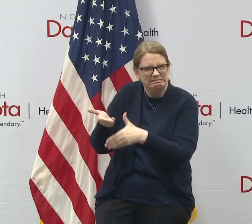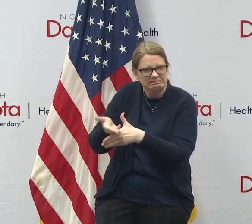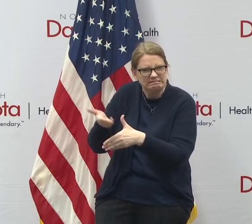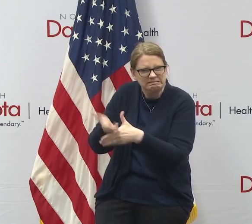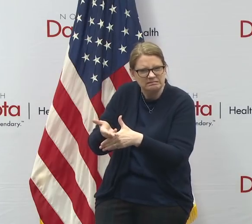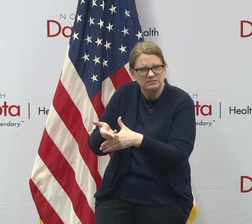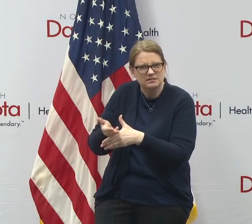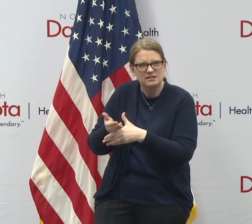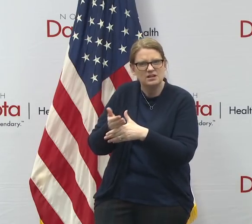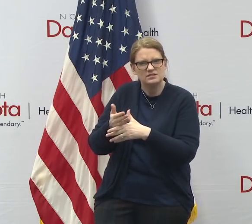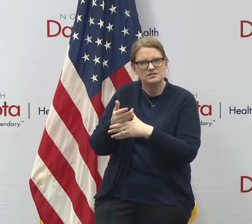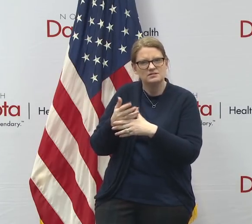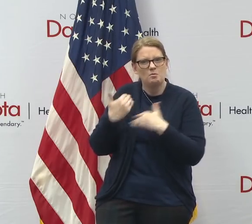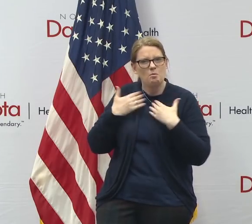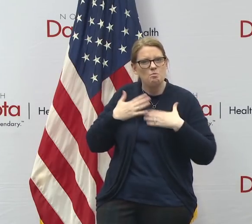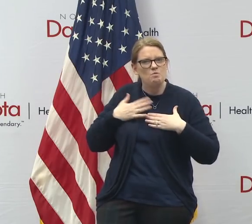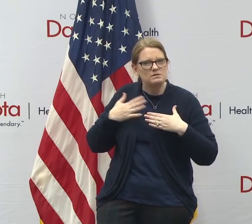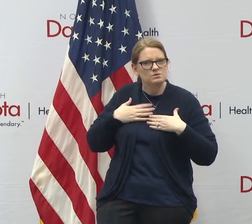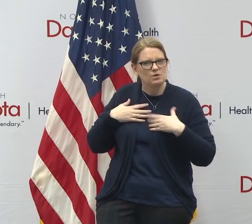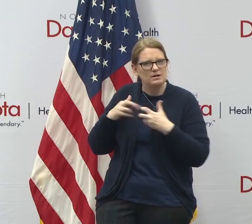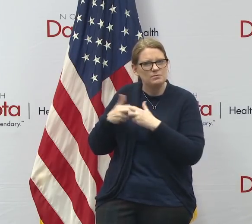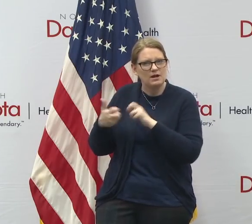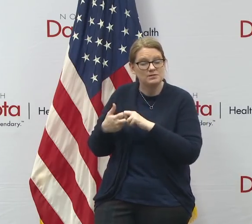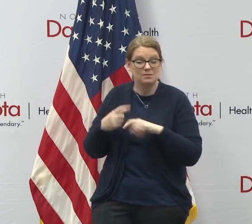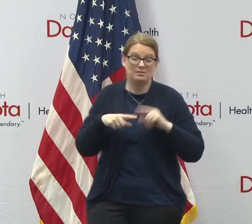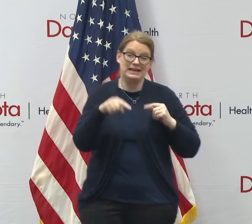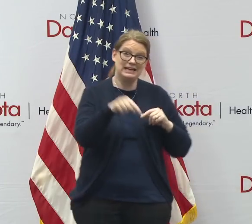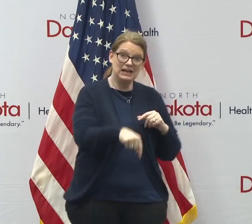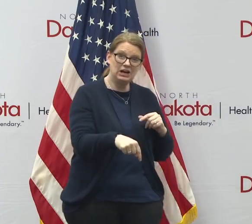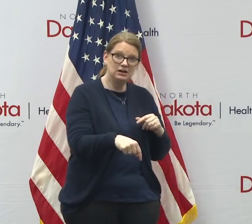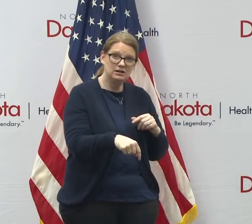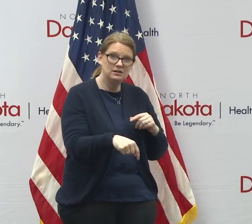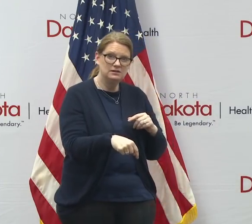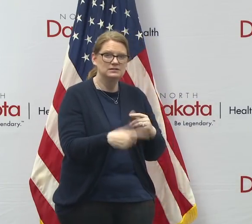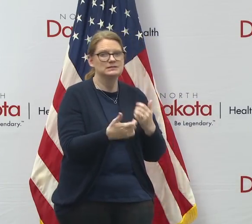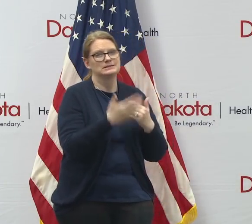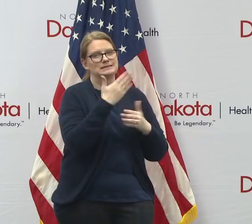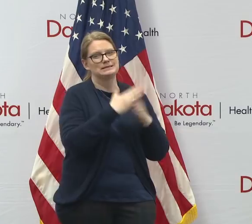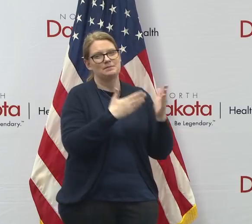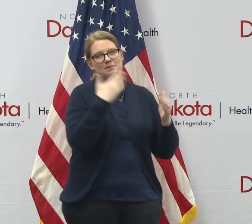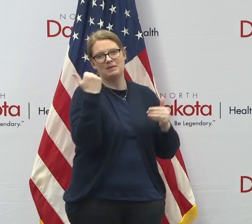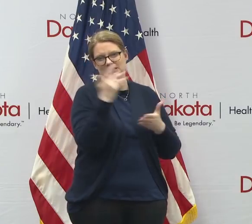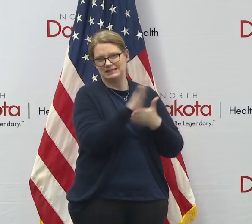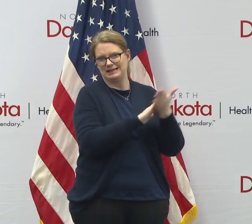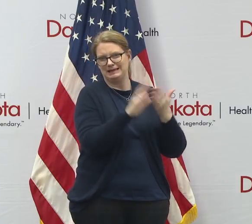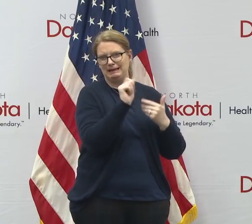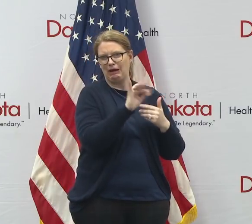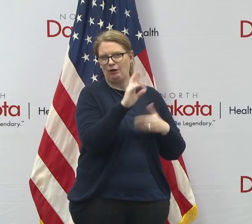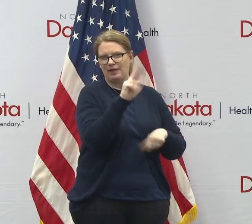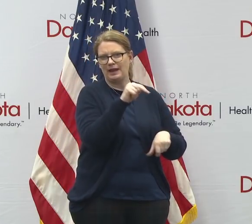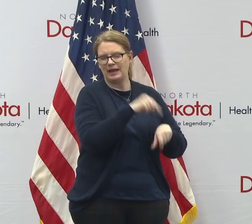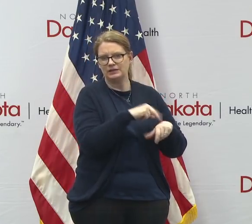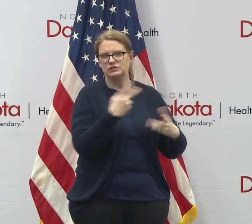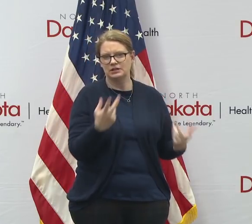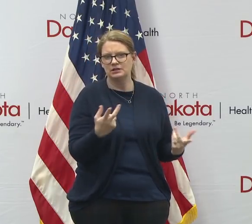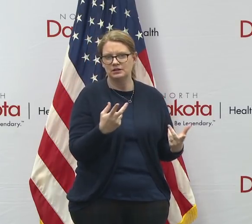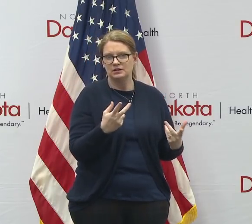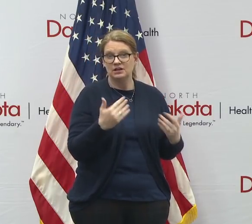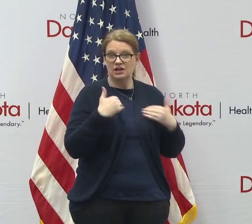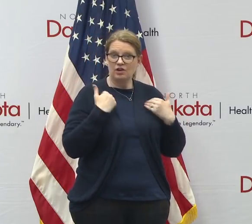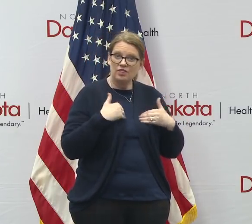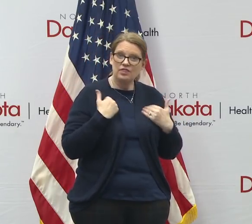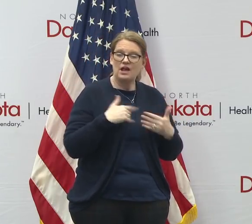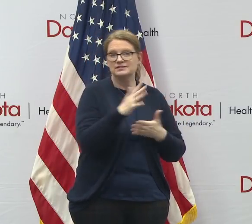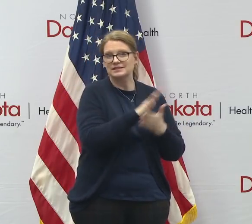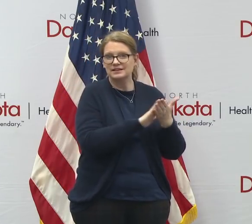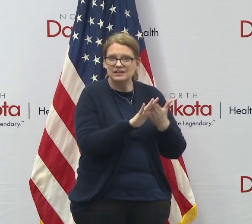can be thankful for in North Dakota is that we have among the cleanest air in the nation here. But one way to keep the air in your lungs even clearer is